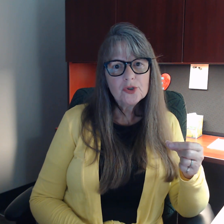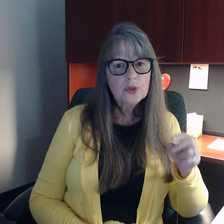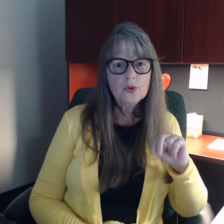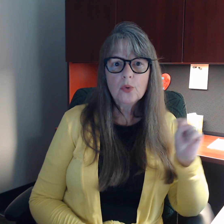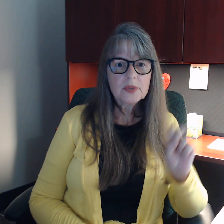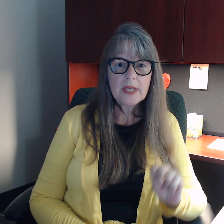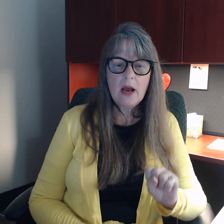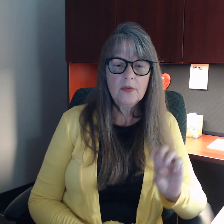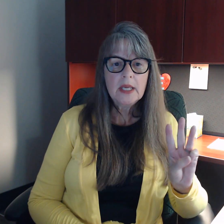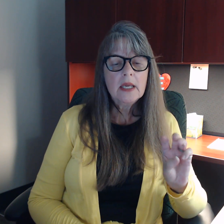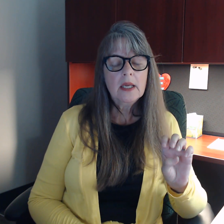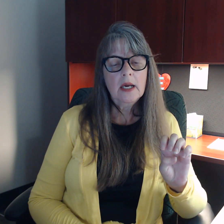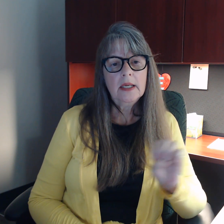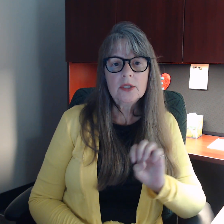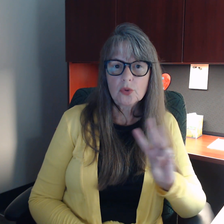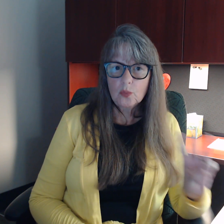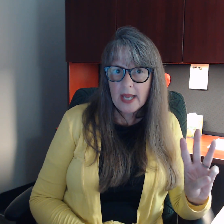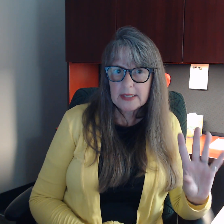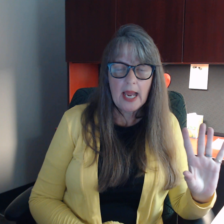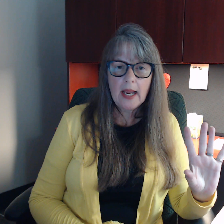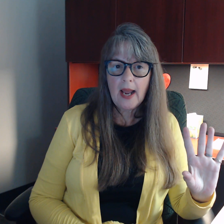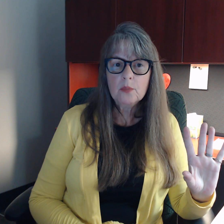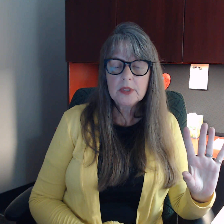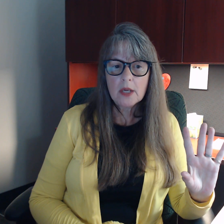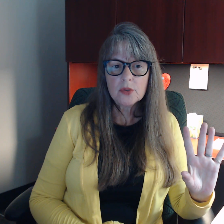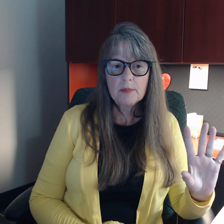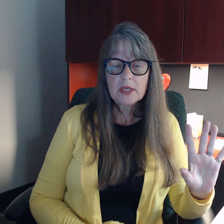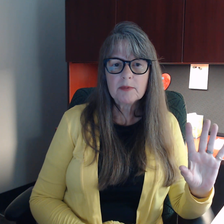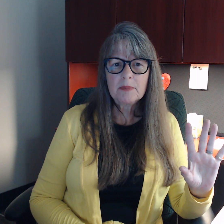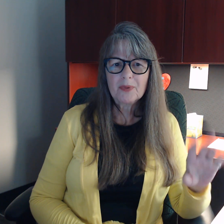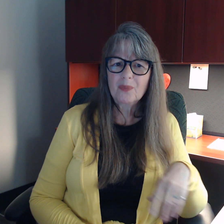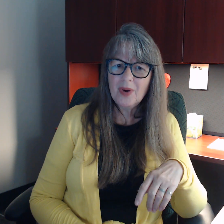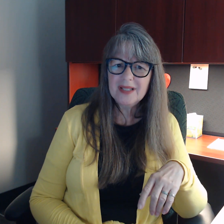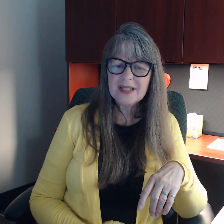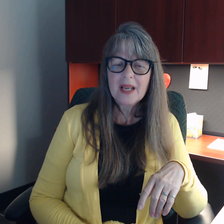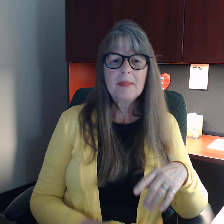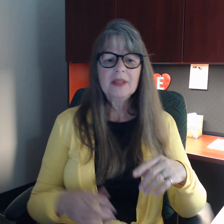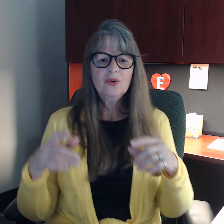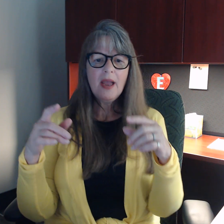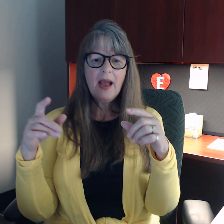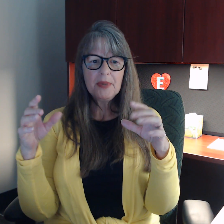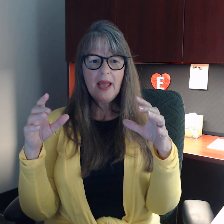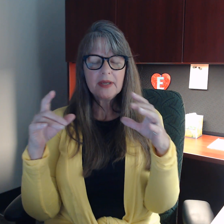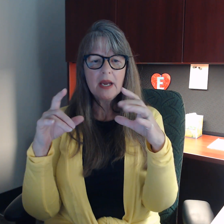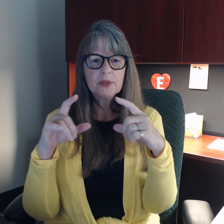do north, south, east, or west. I would not do that because most people are going, what? I have a compass on